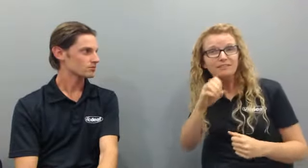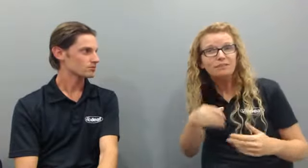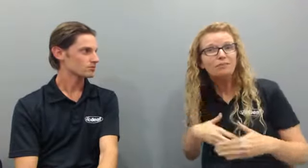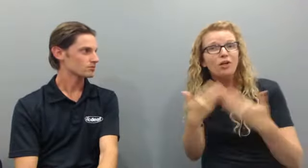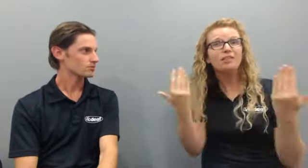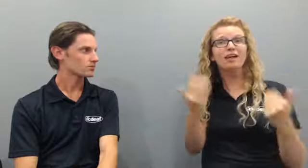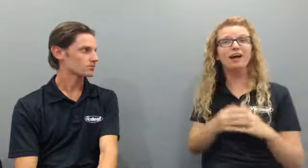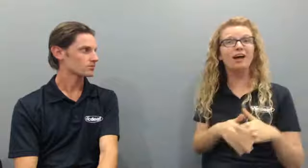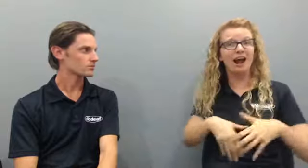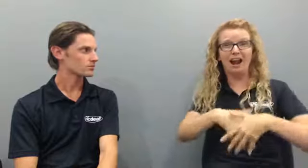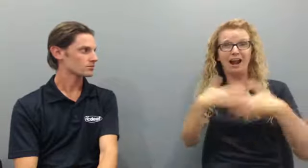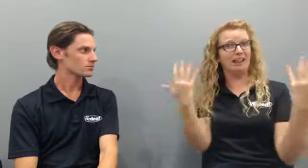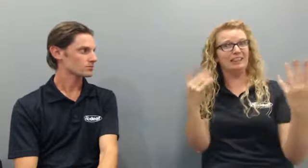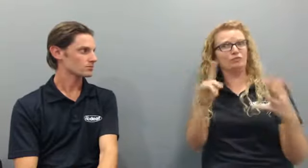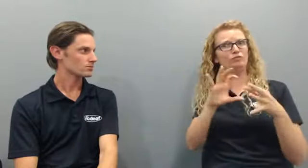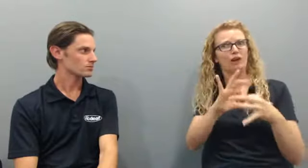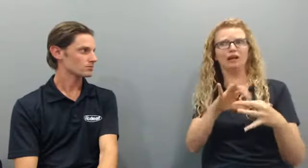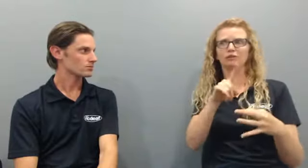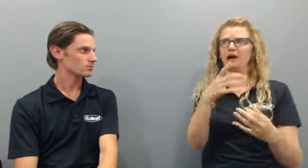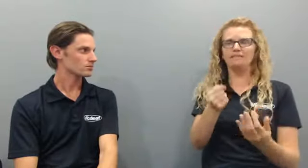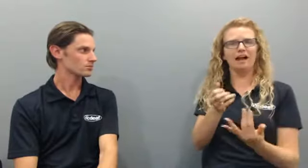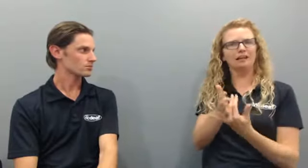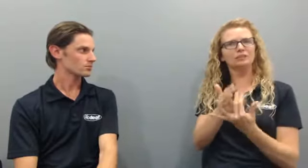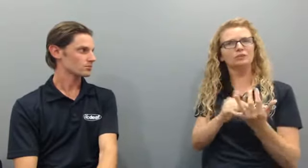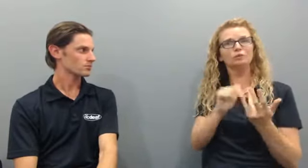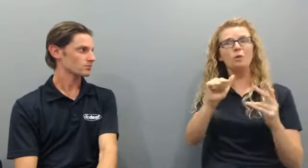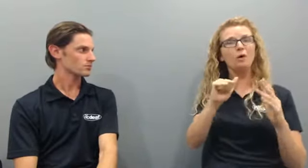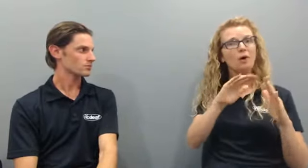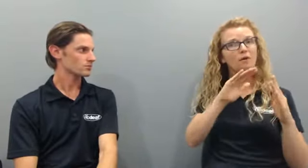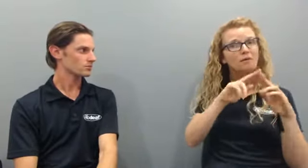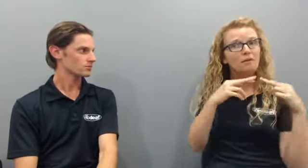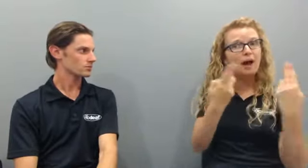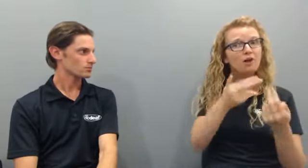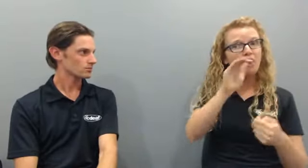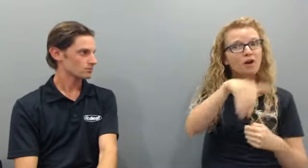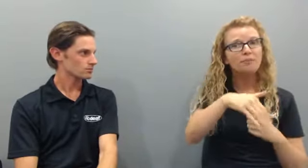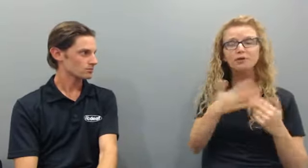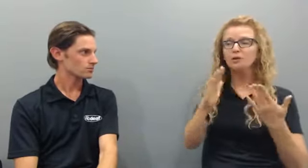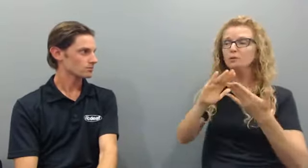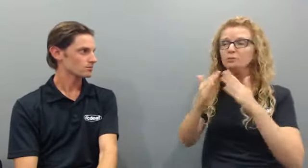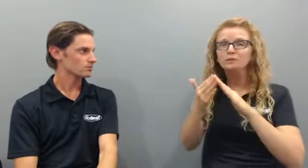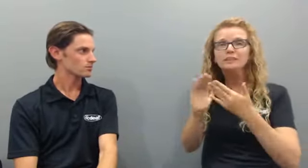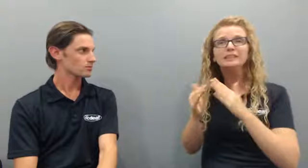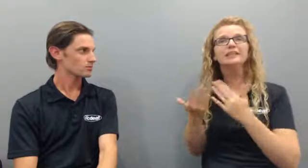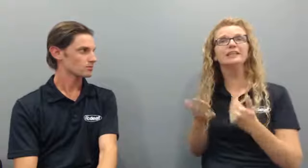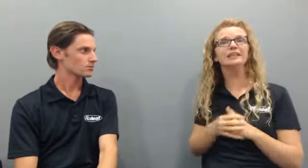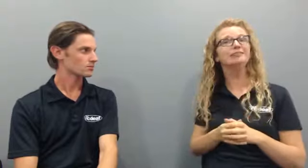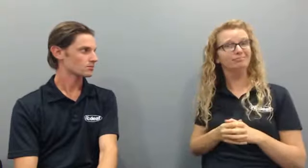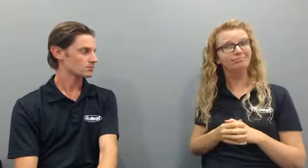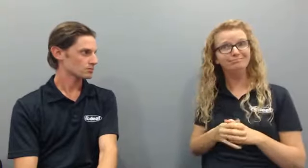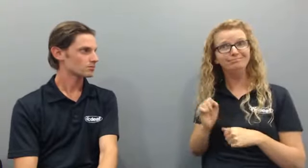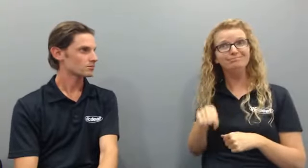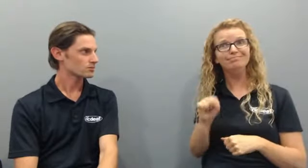weddings, parties, 21sts, 50ths, anything that's related to your your family, your social life,